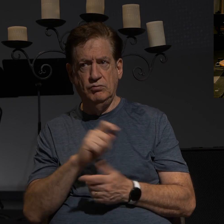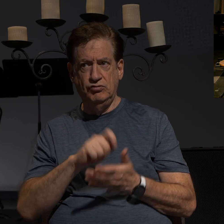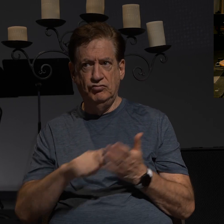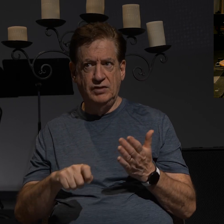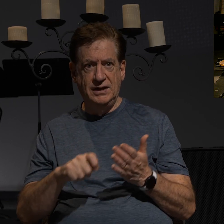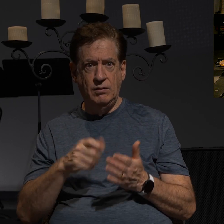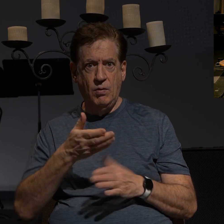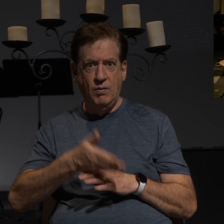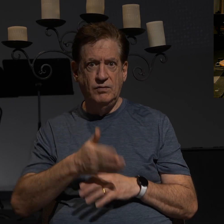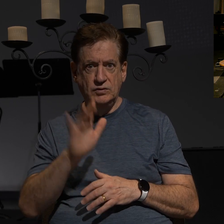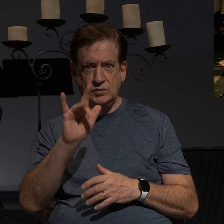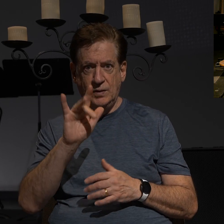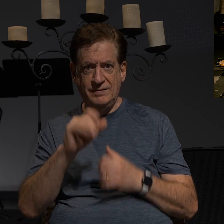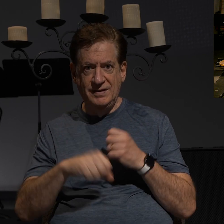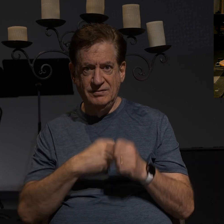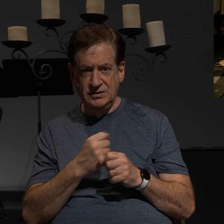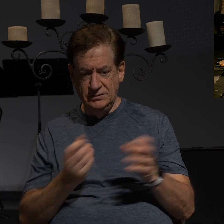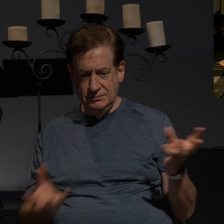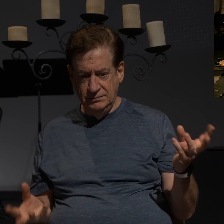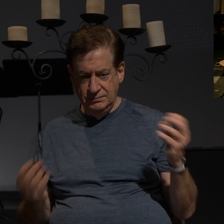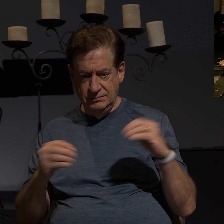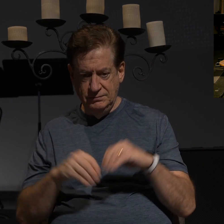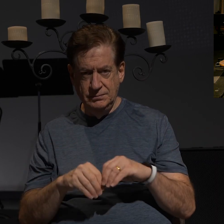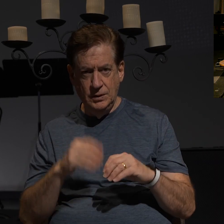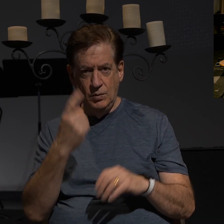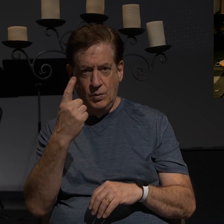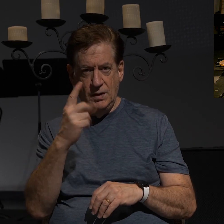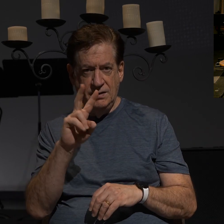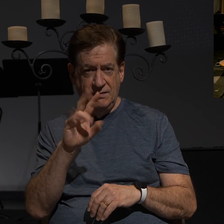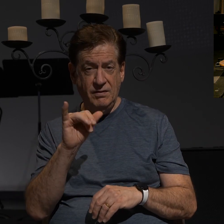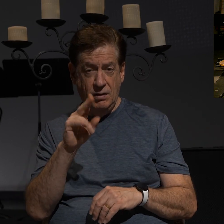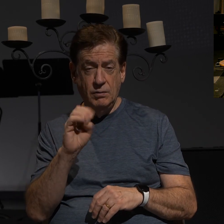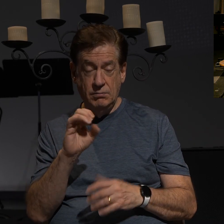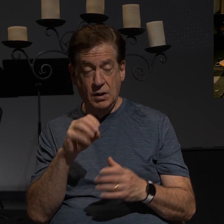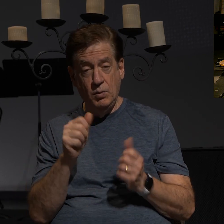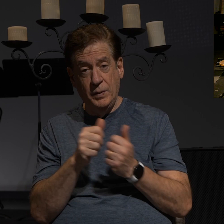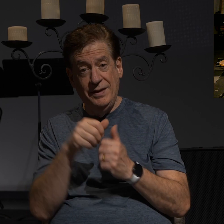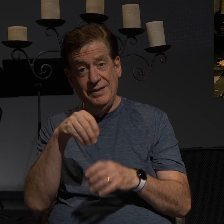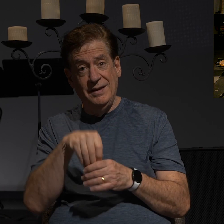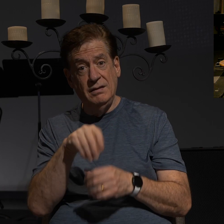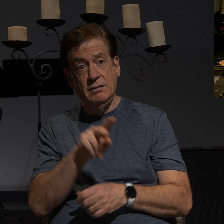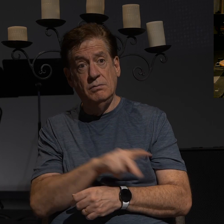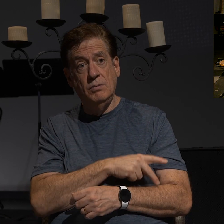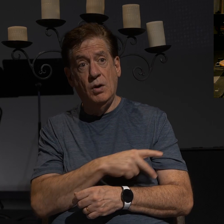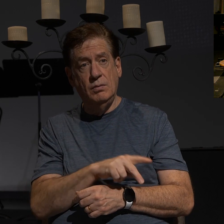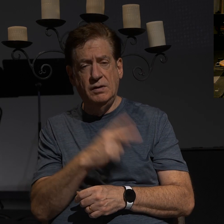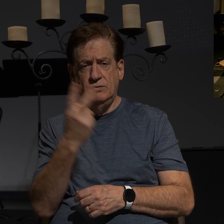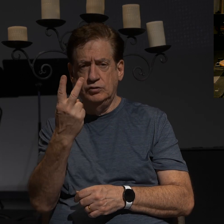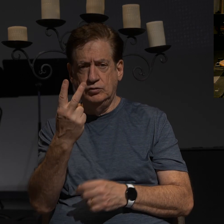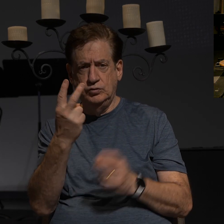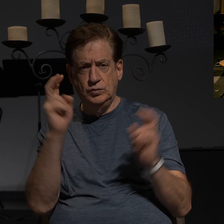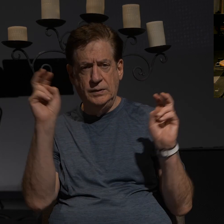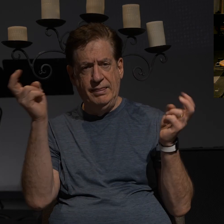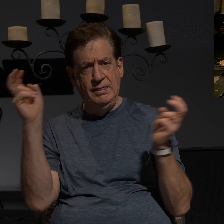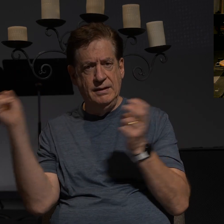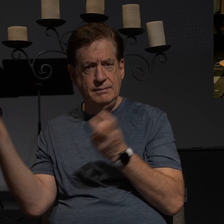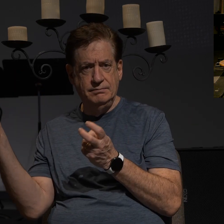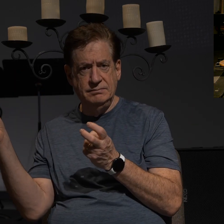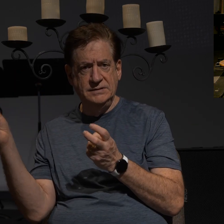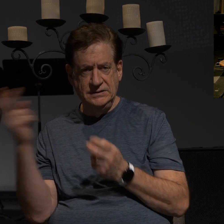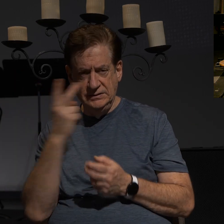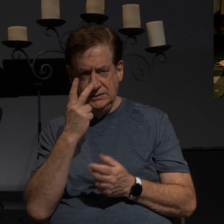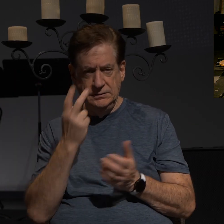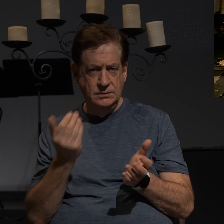years and then cobbled together and put into one volume. But within those poems, there are two themes that we see over